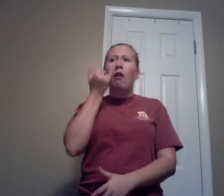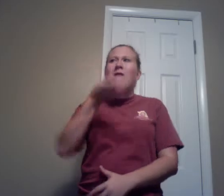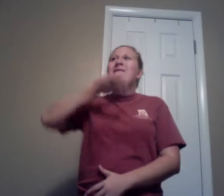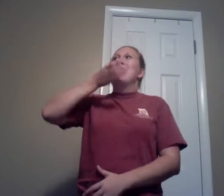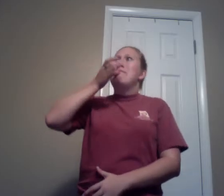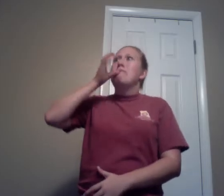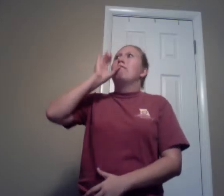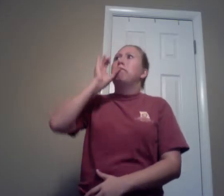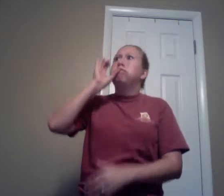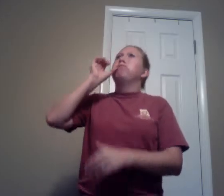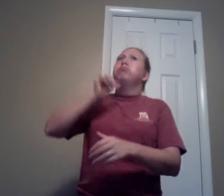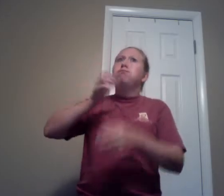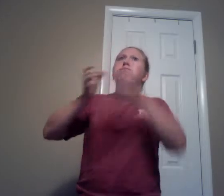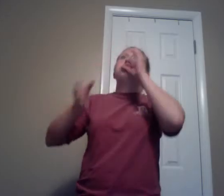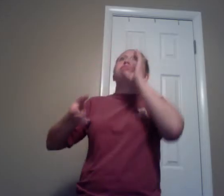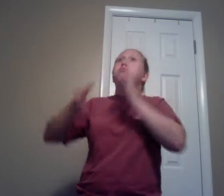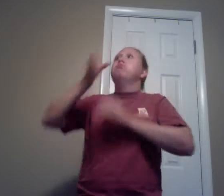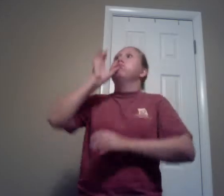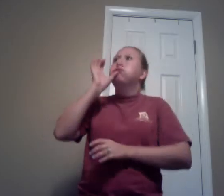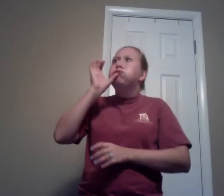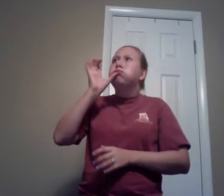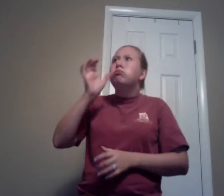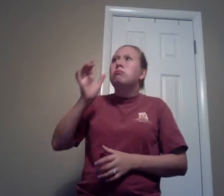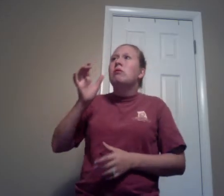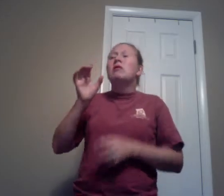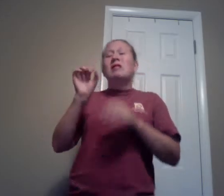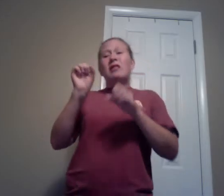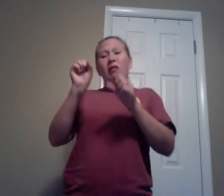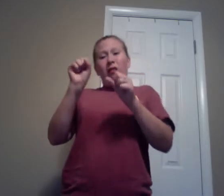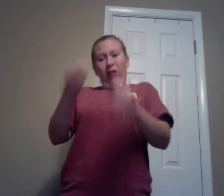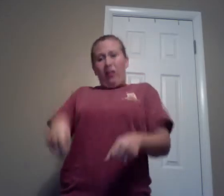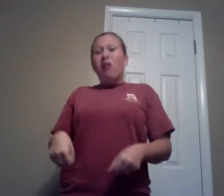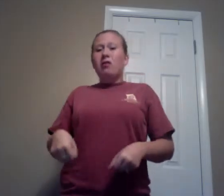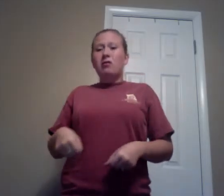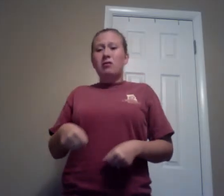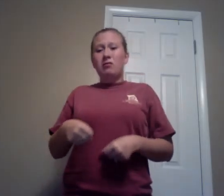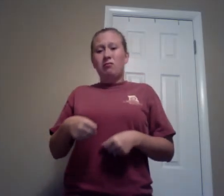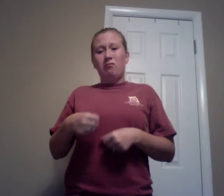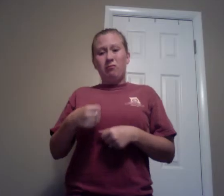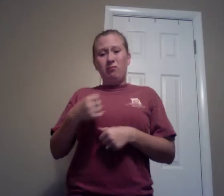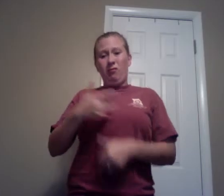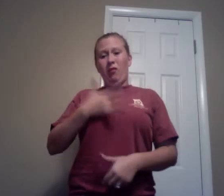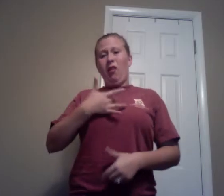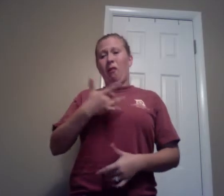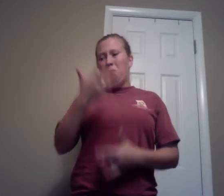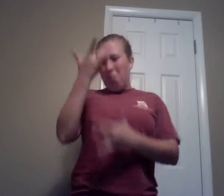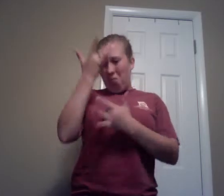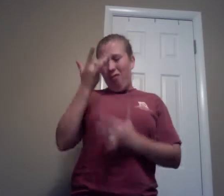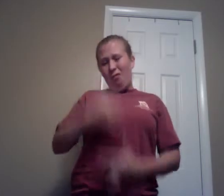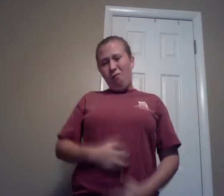liquid down when you feel really full, it can result in nausea or vomiting. That does happen